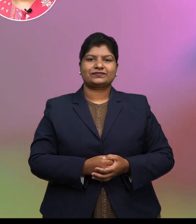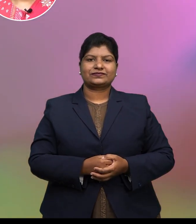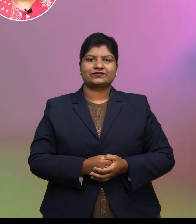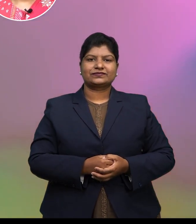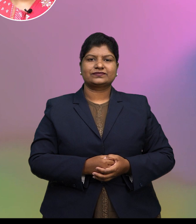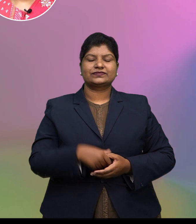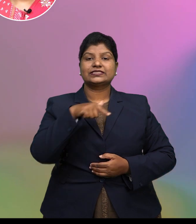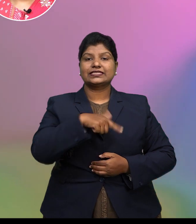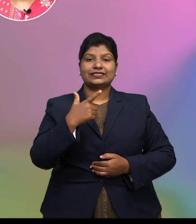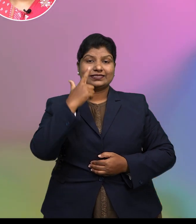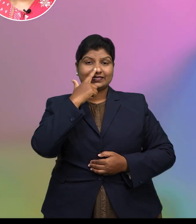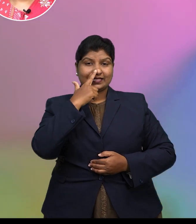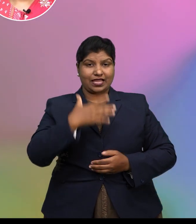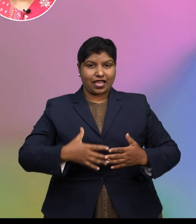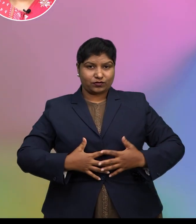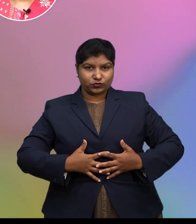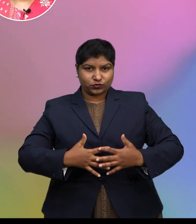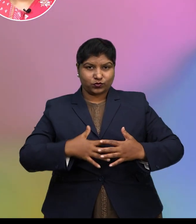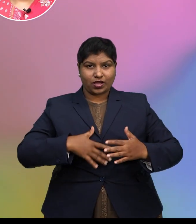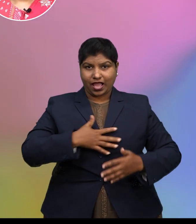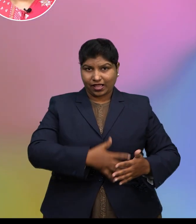The uterus